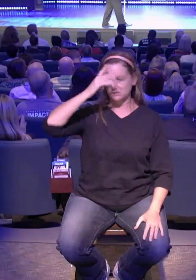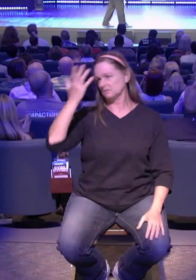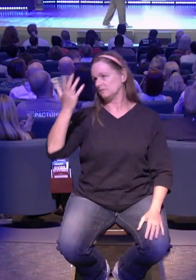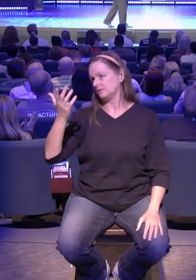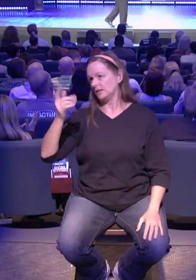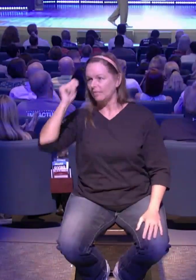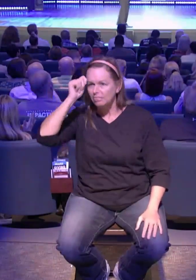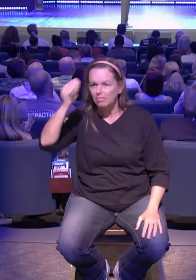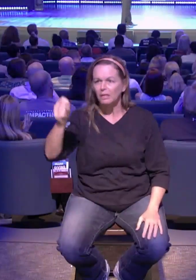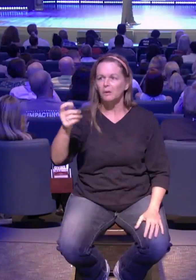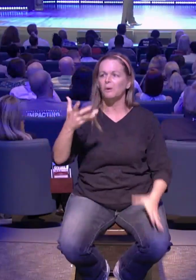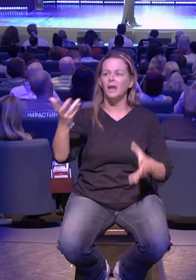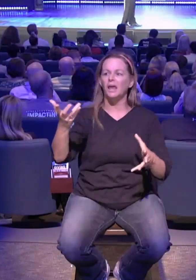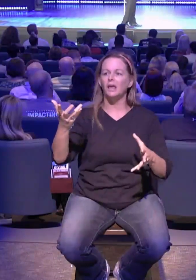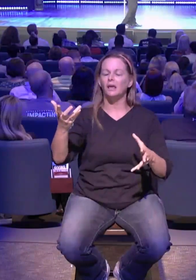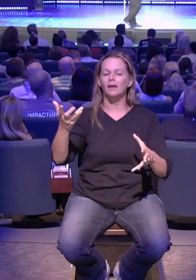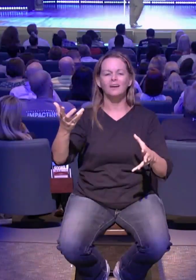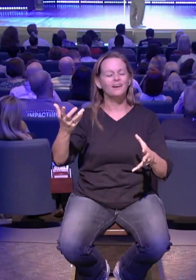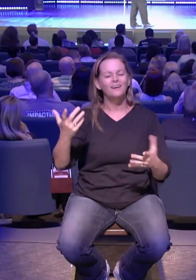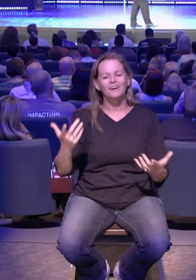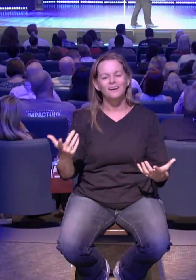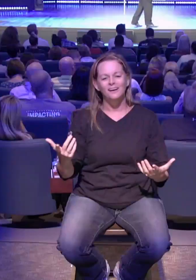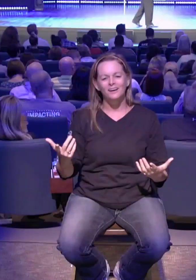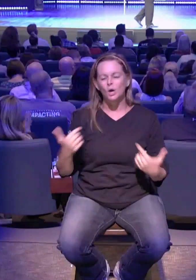touched for eternity.